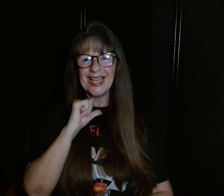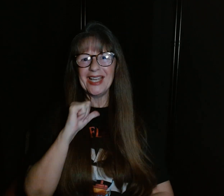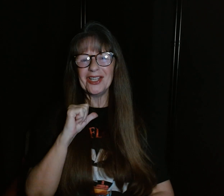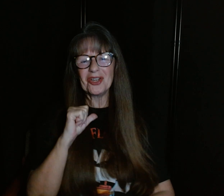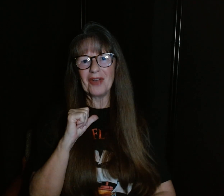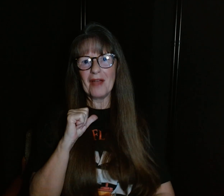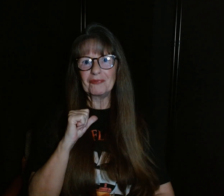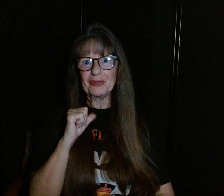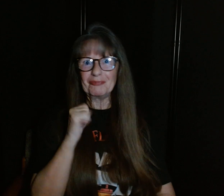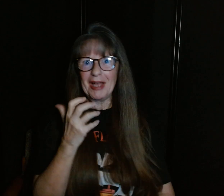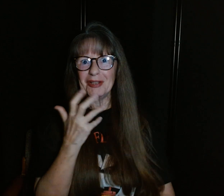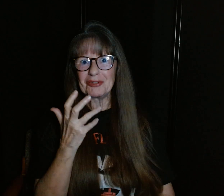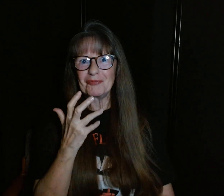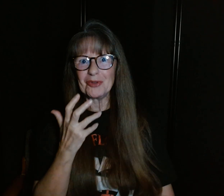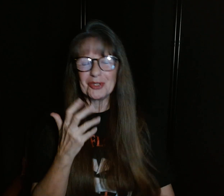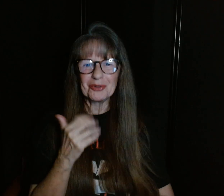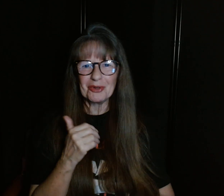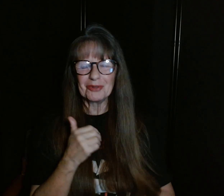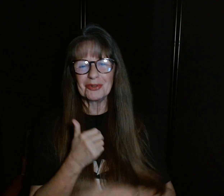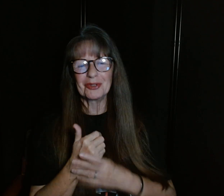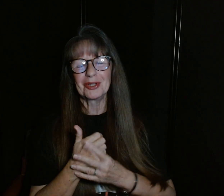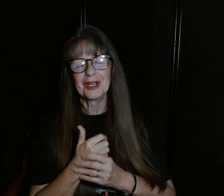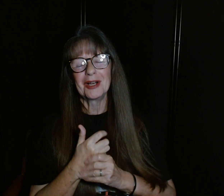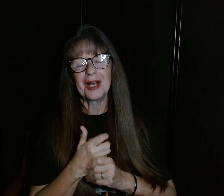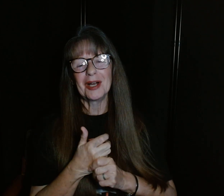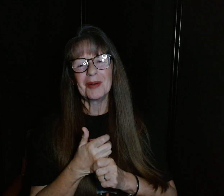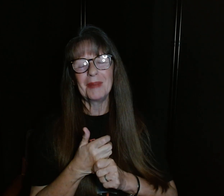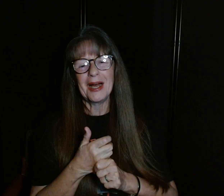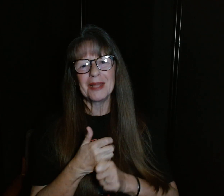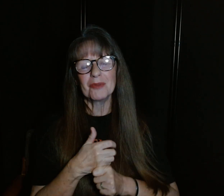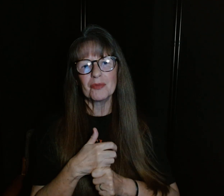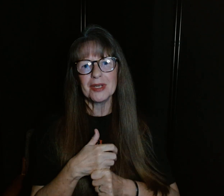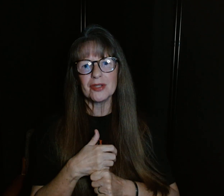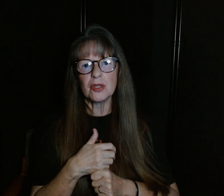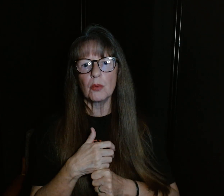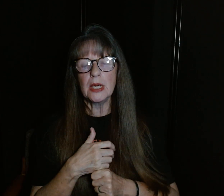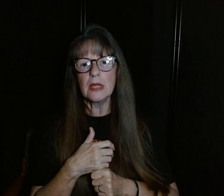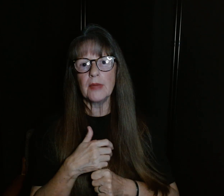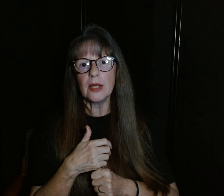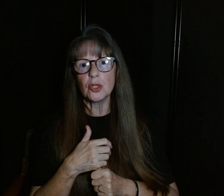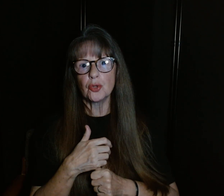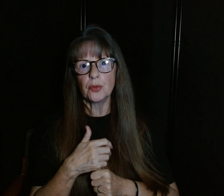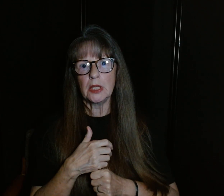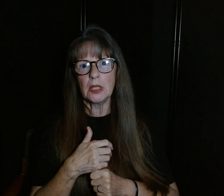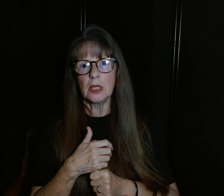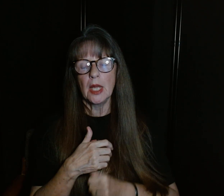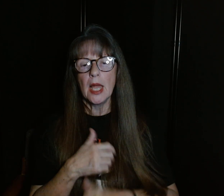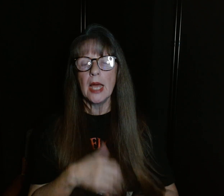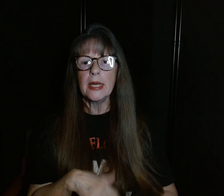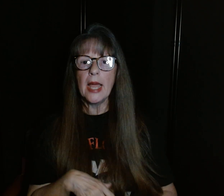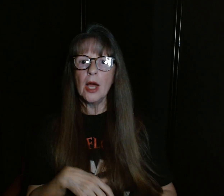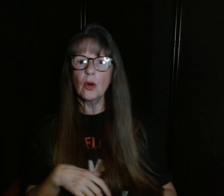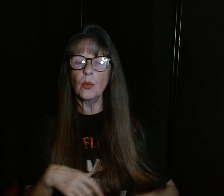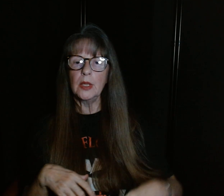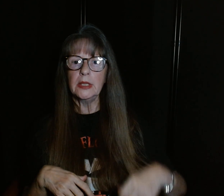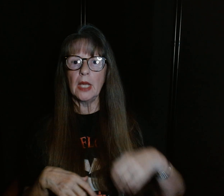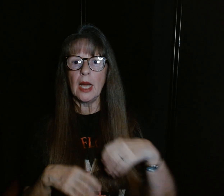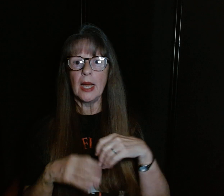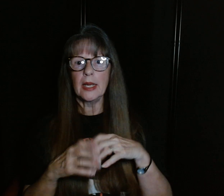and you don't have full control of your body movement. So any of that's drinking. Now, when